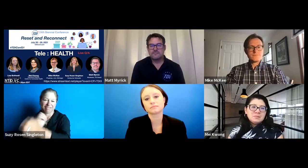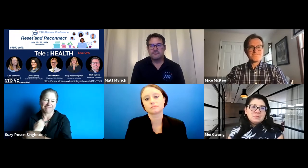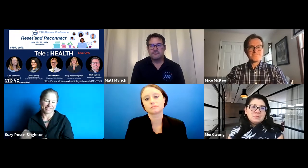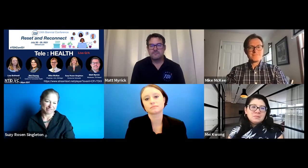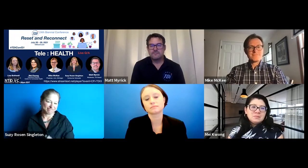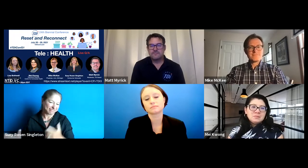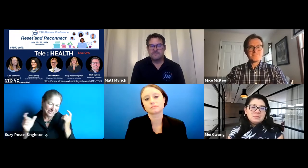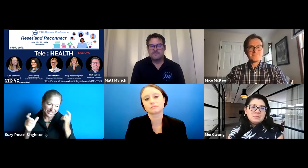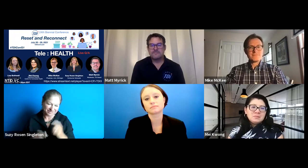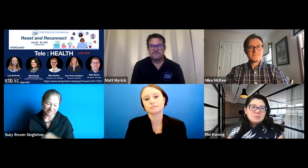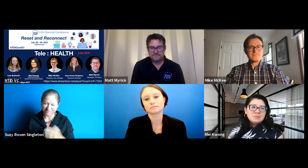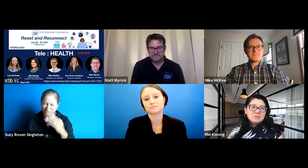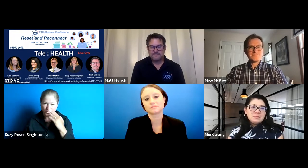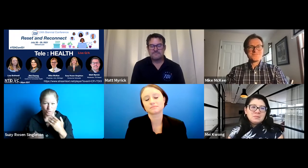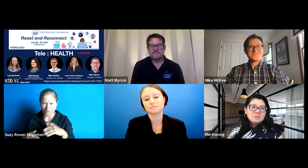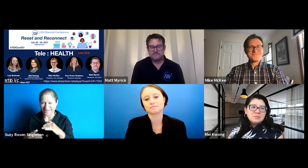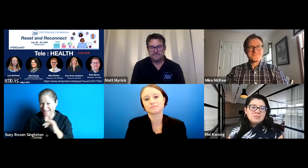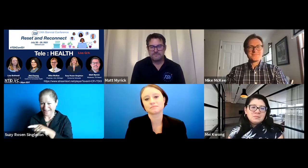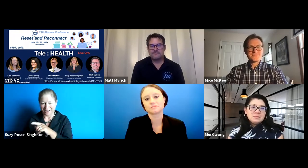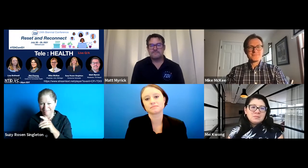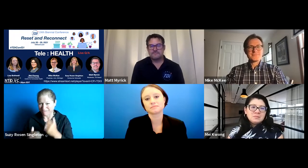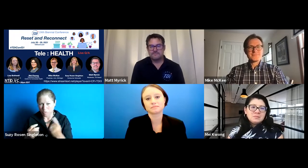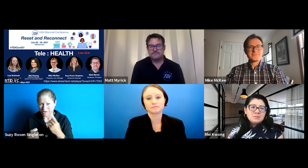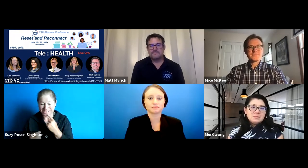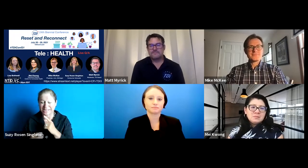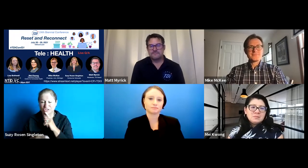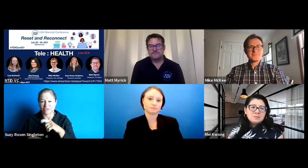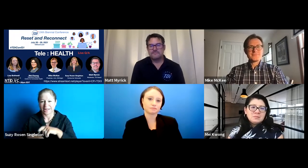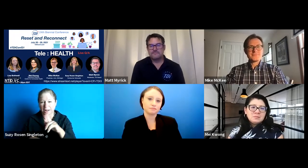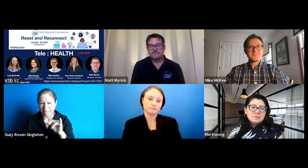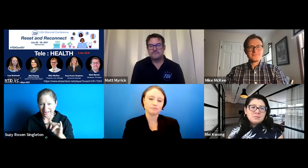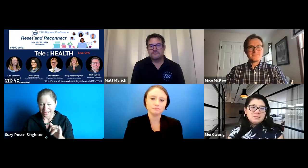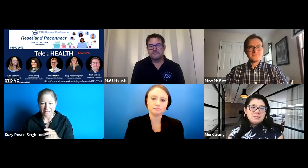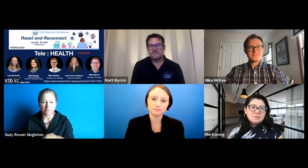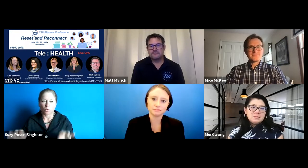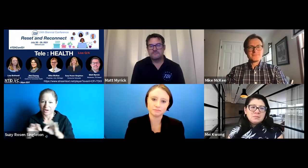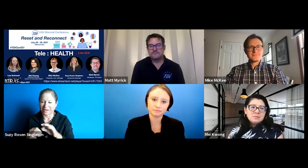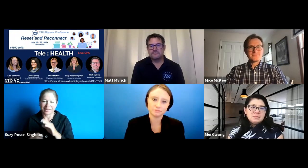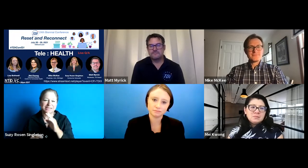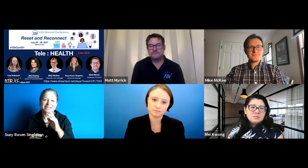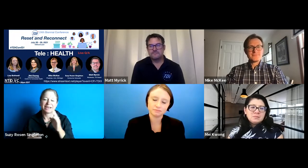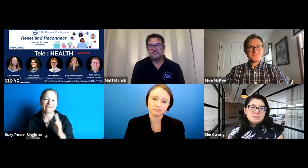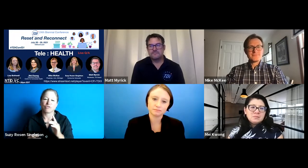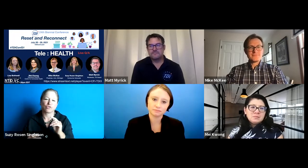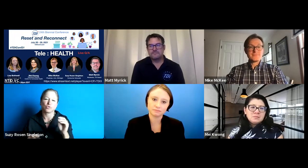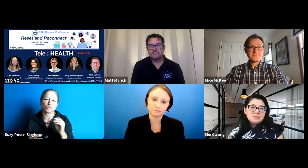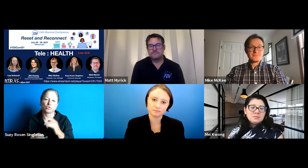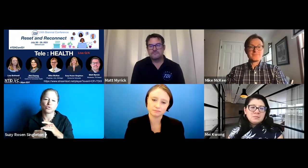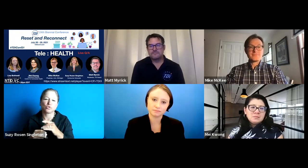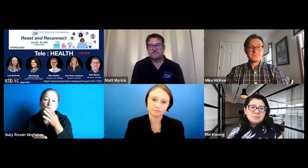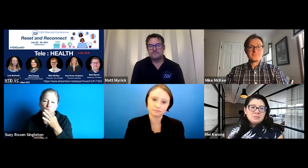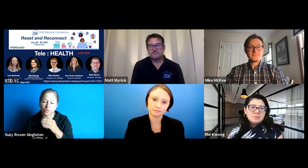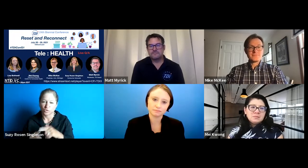see this space evolve rapidly. Of course, you know, as everyone has said, it is very timely, it is